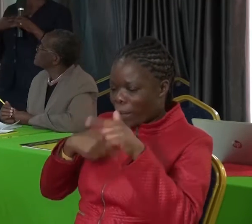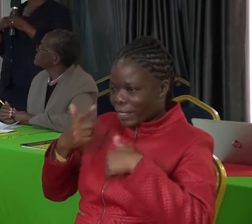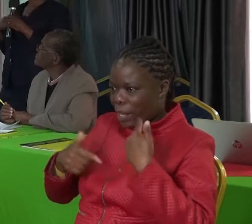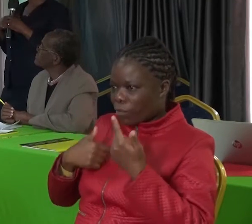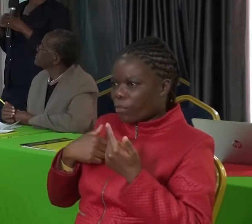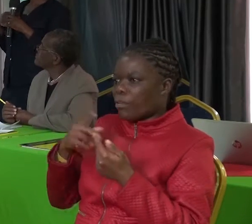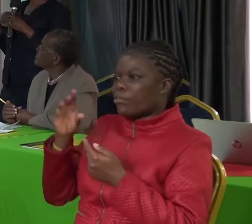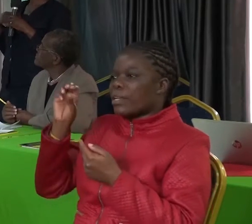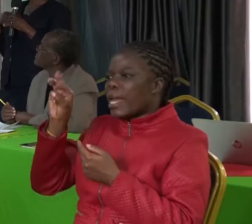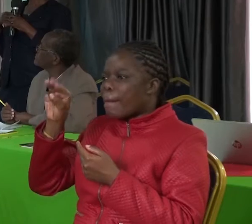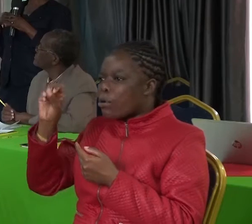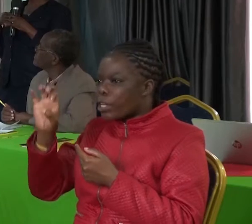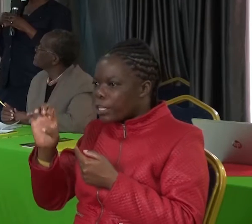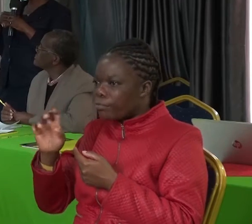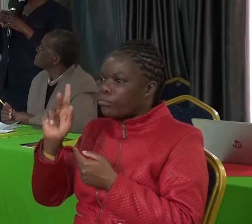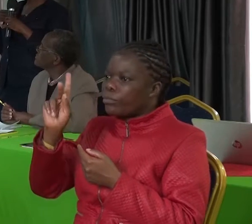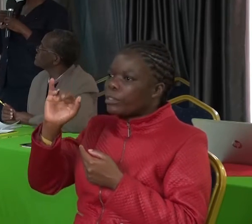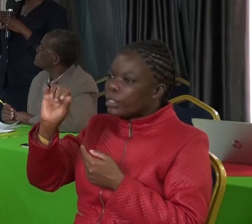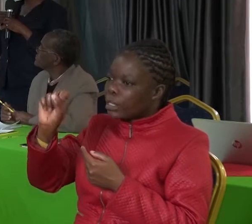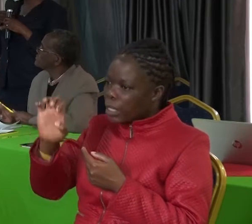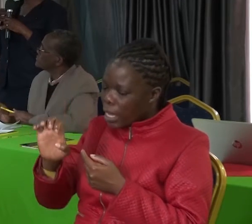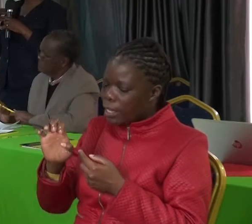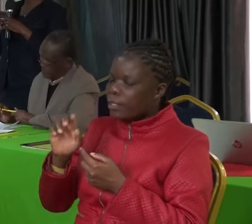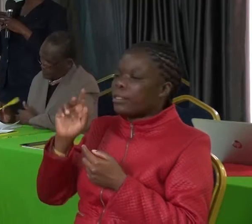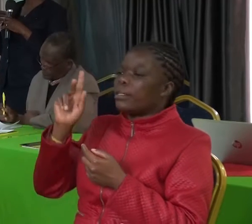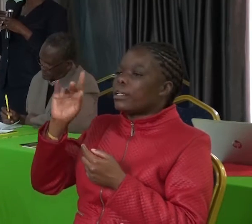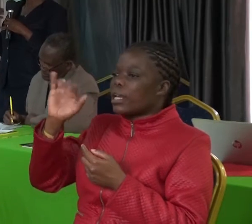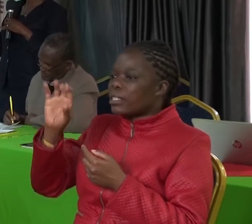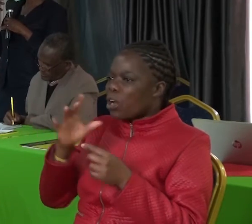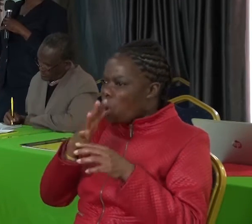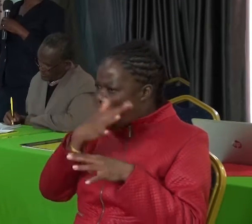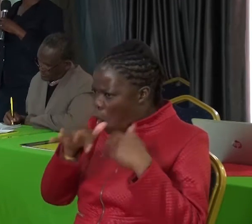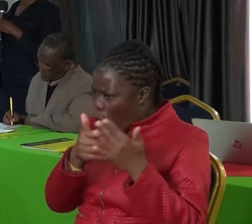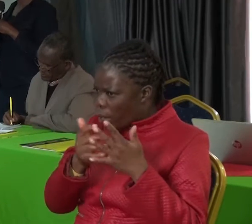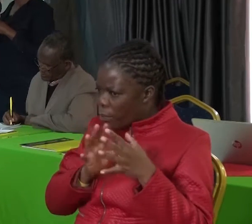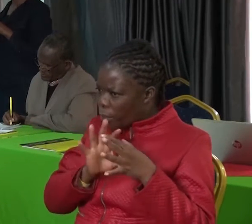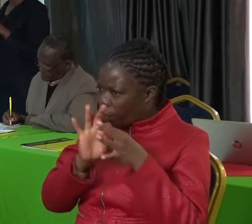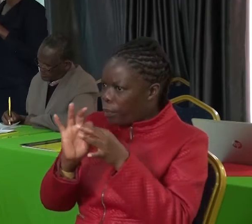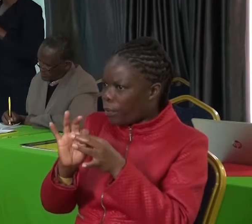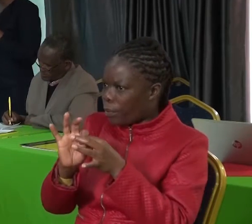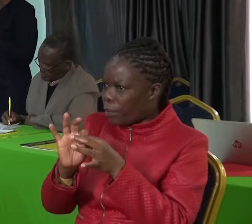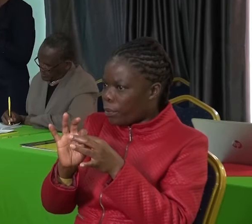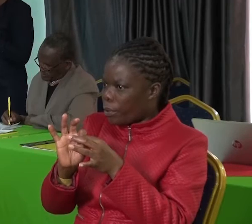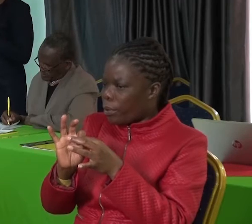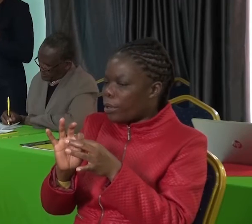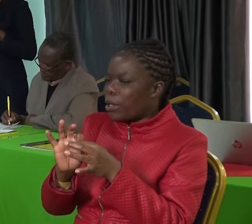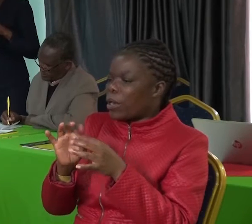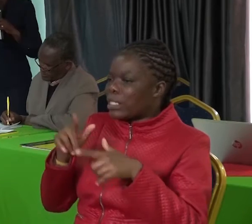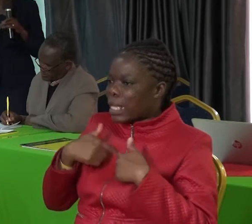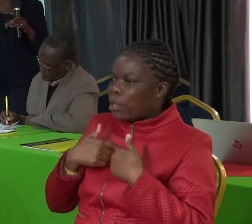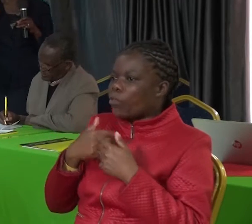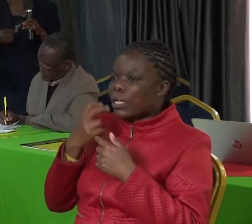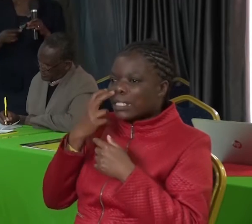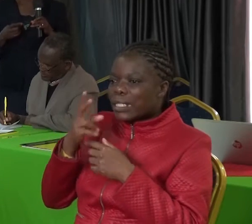from, it calls for a paradigm shift in the way we conduct the